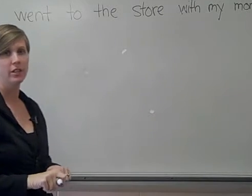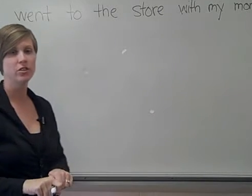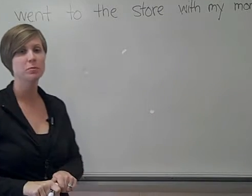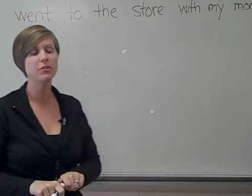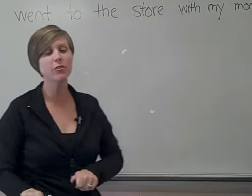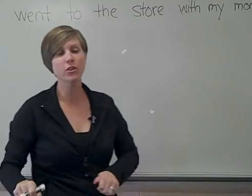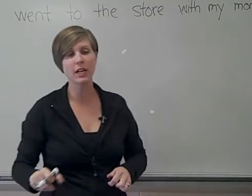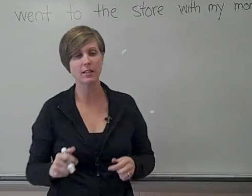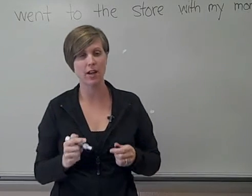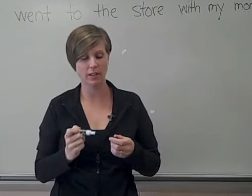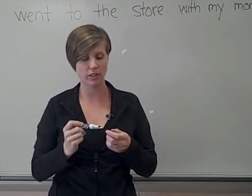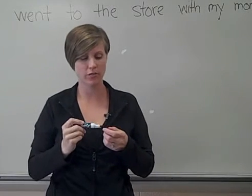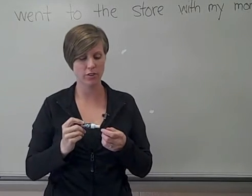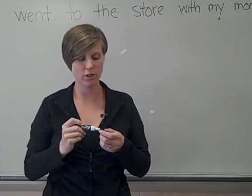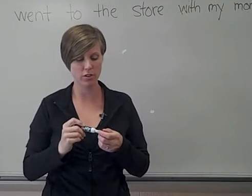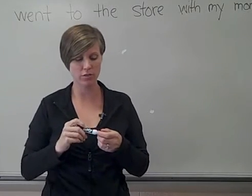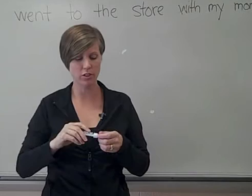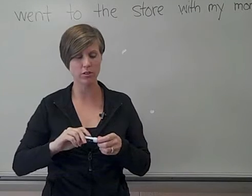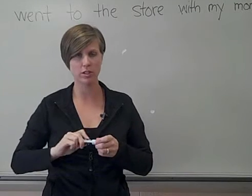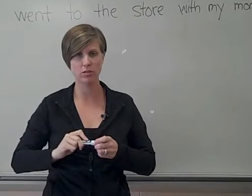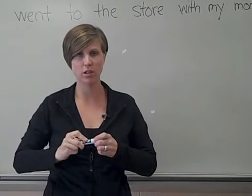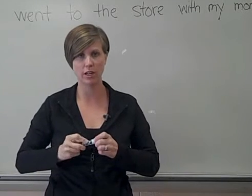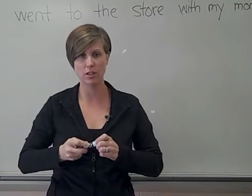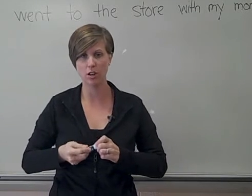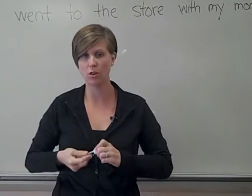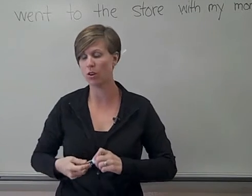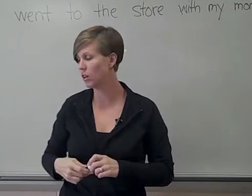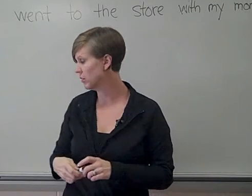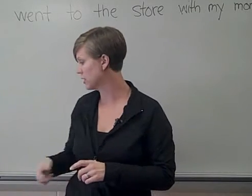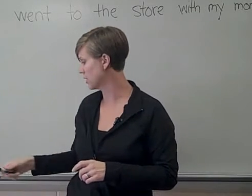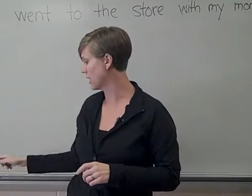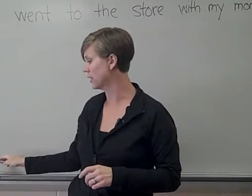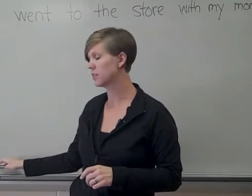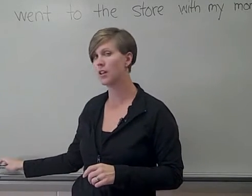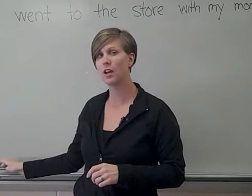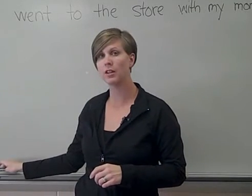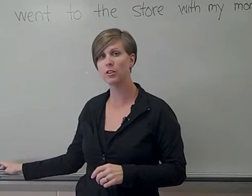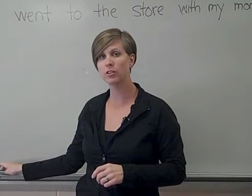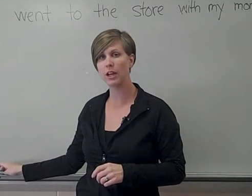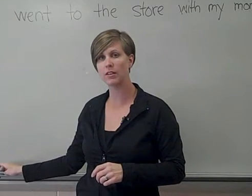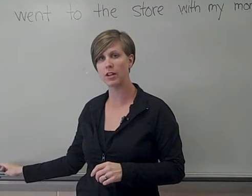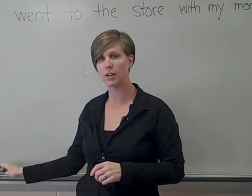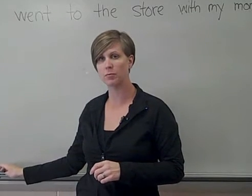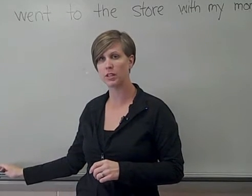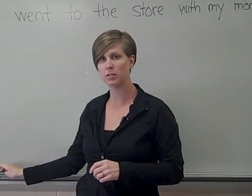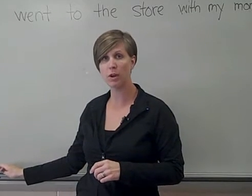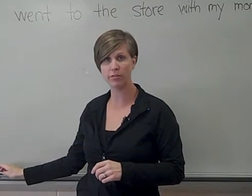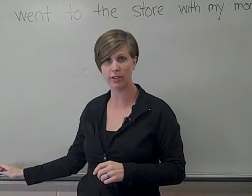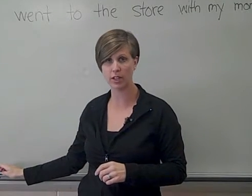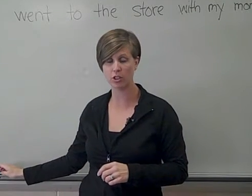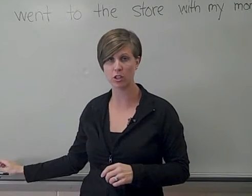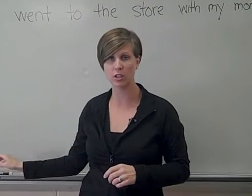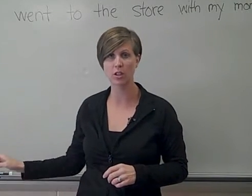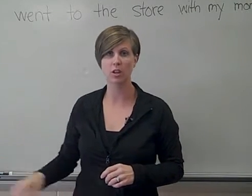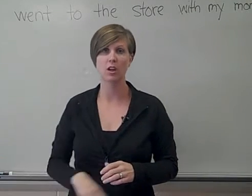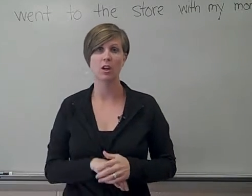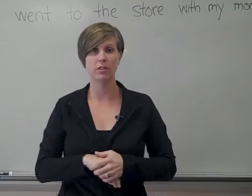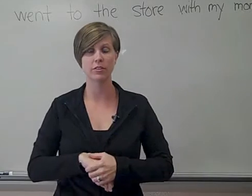So before I sign this, for those of you that do not know all of the signs, I know you have a small foundation of